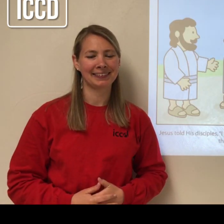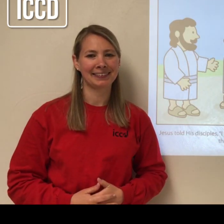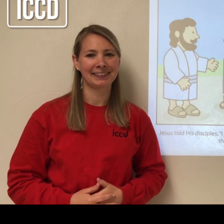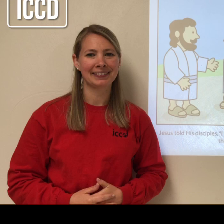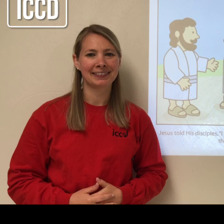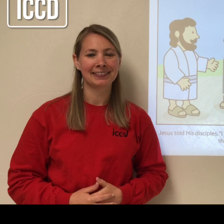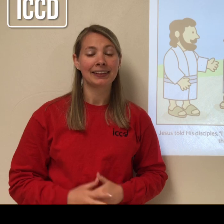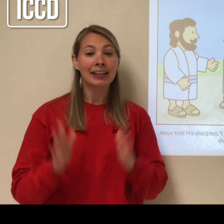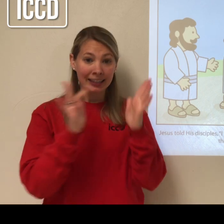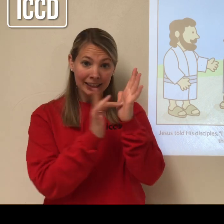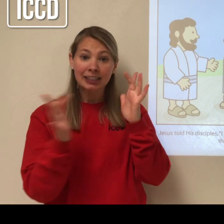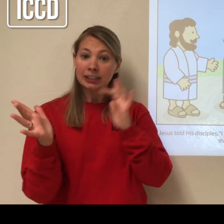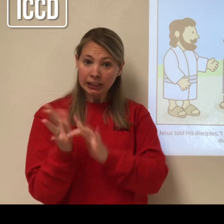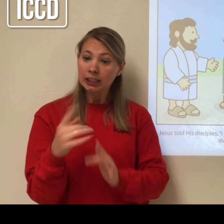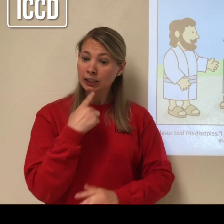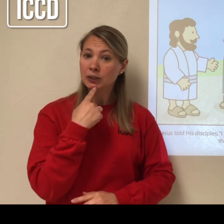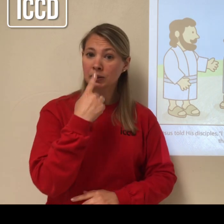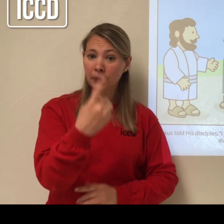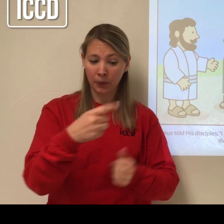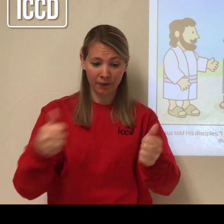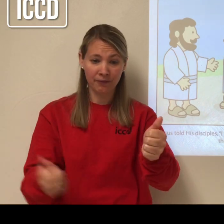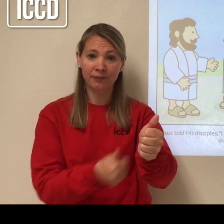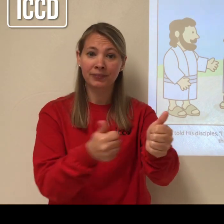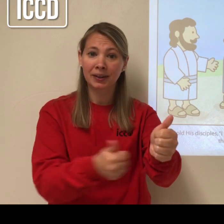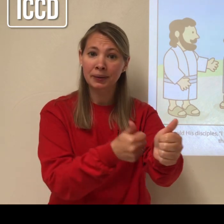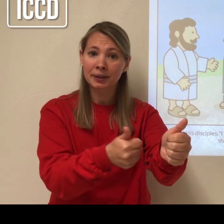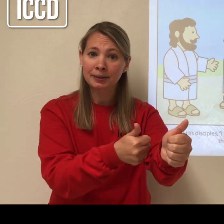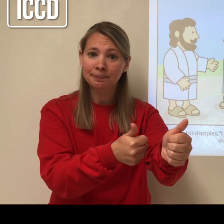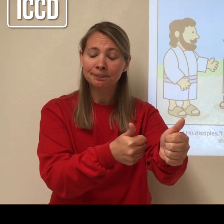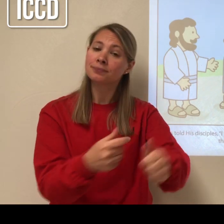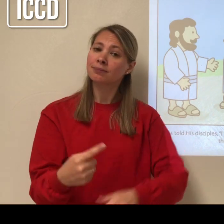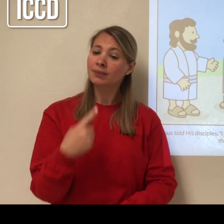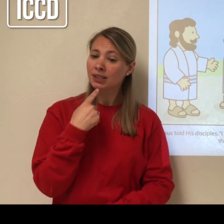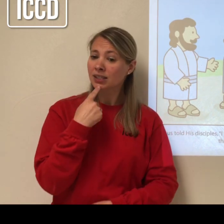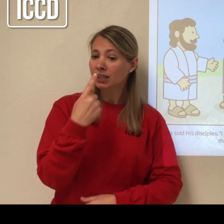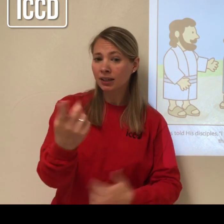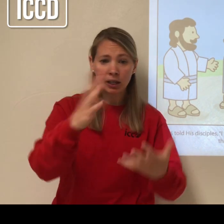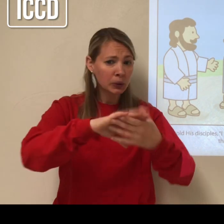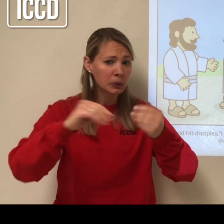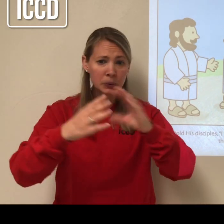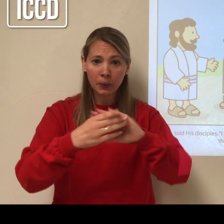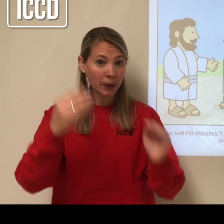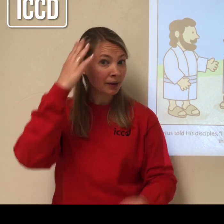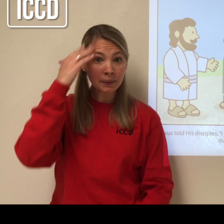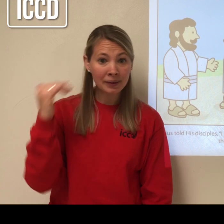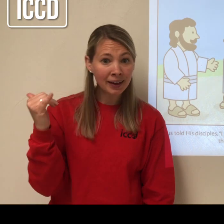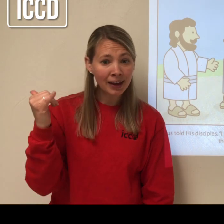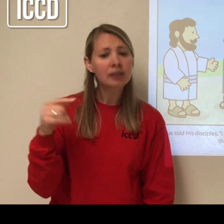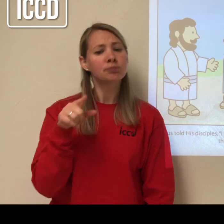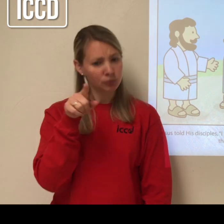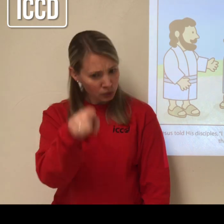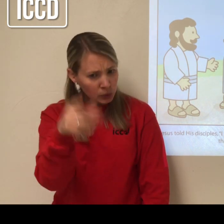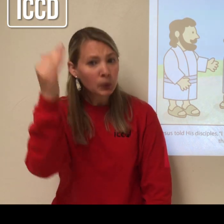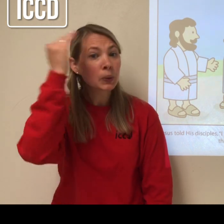Jesus told his disciples, I tell you this story so that you will know that I care for you.